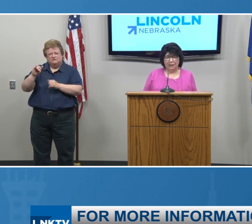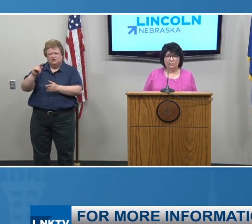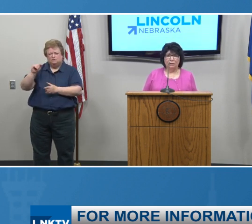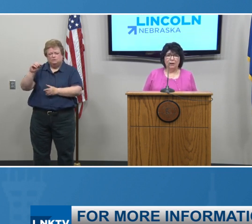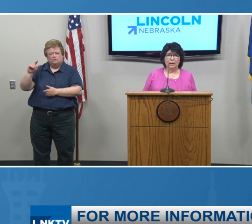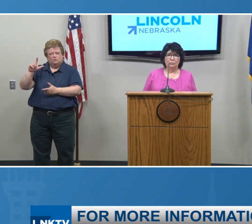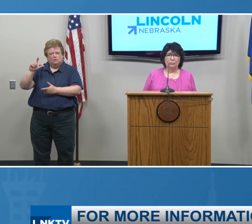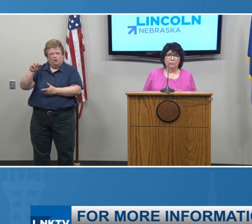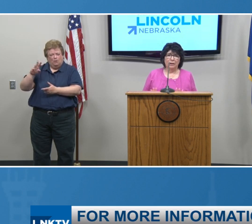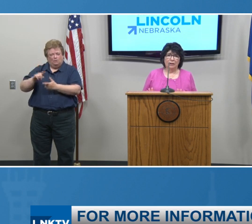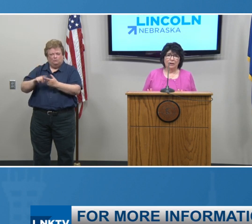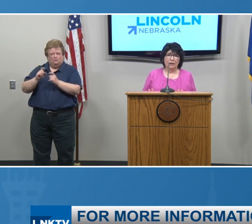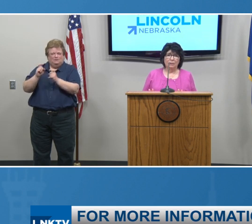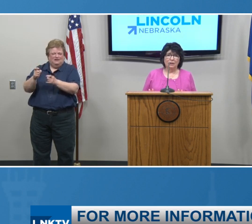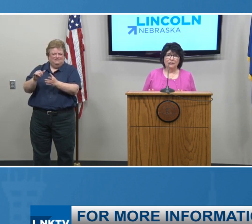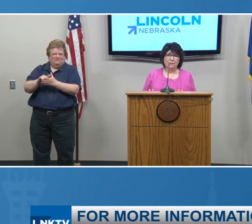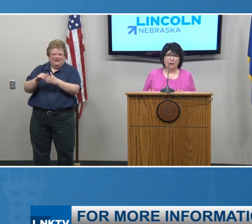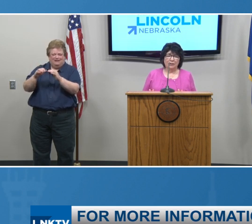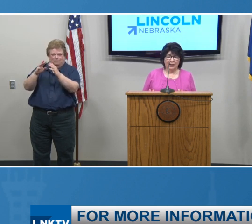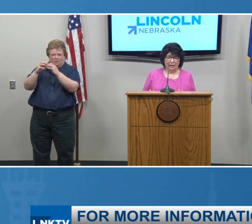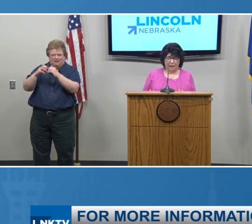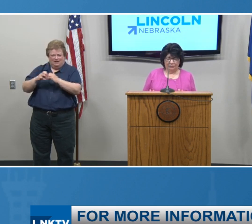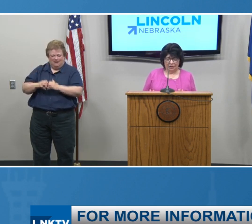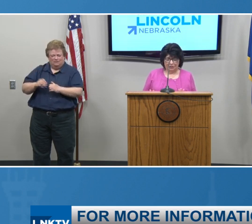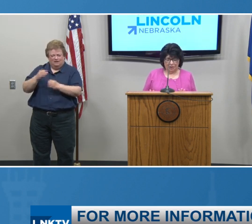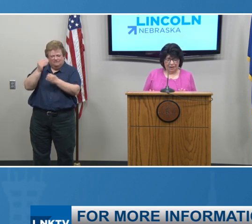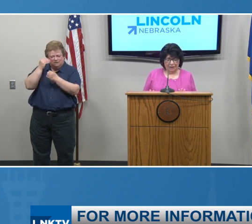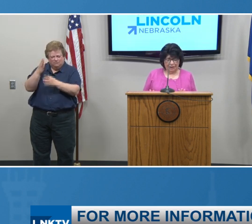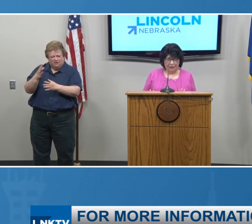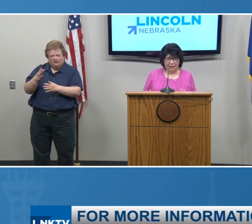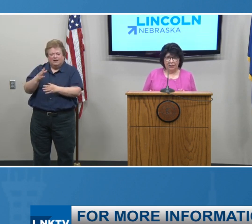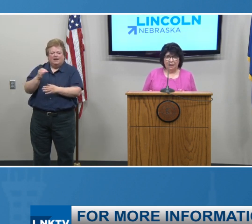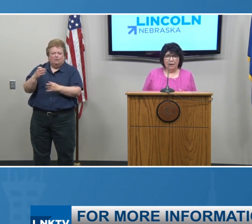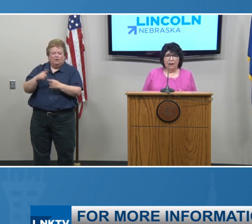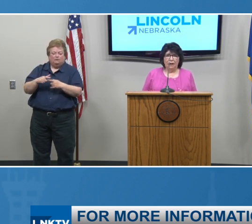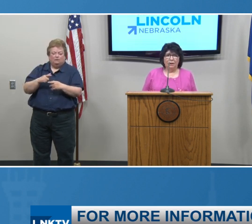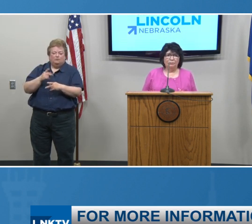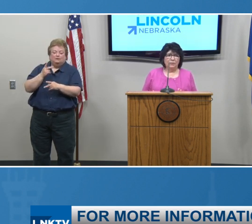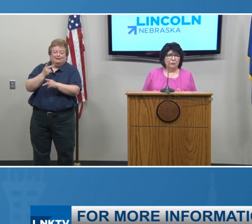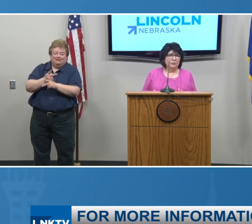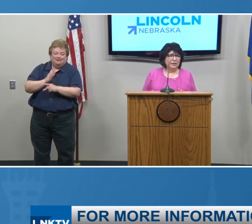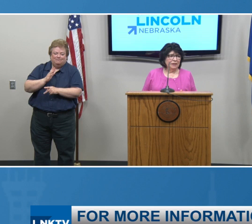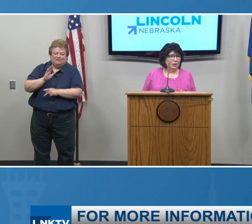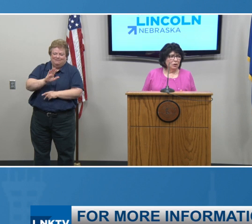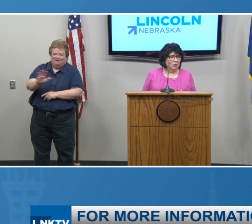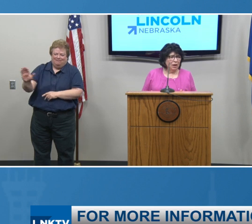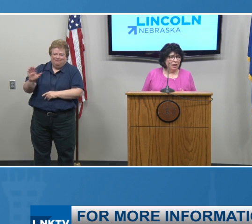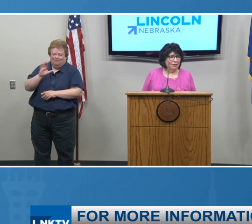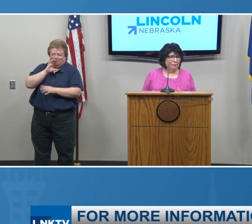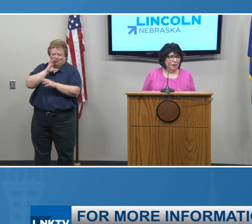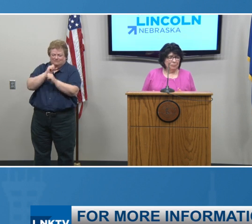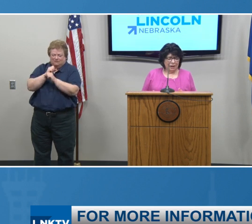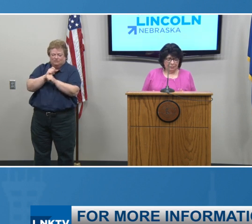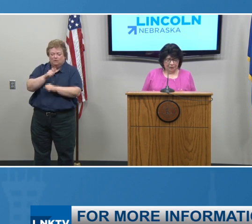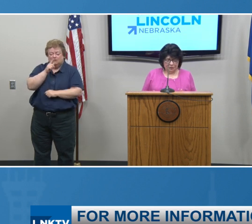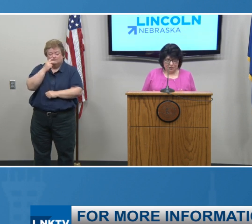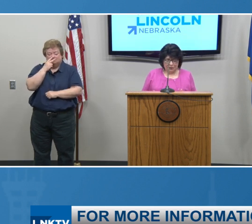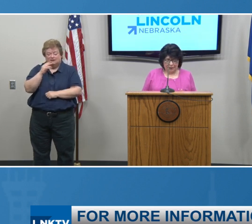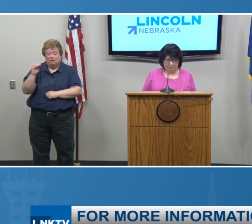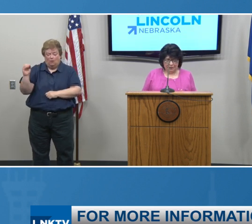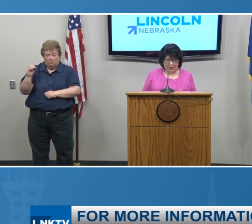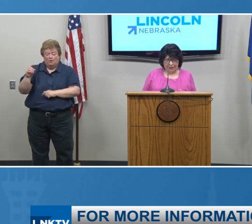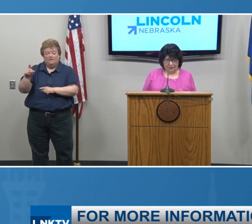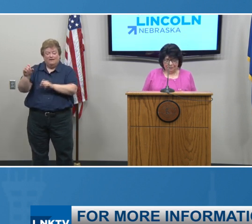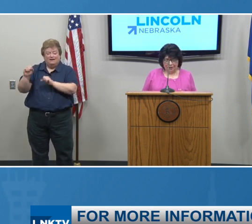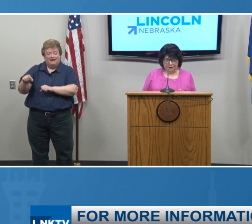that breakdown and enable us to maintain confidentiality. You'll see in Omaha, they may be able to